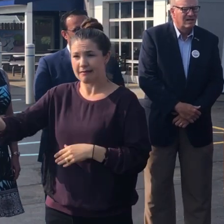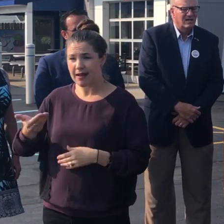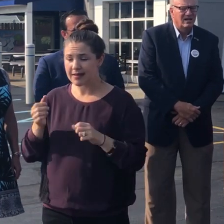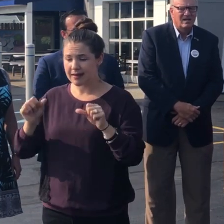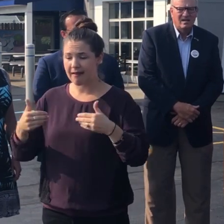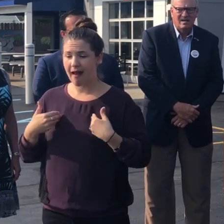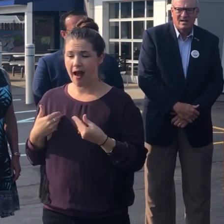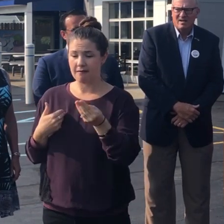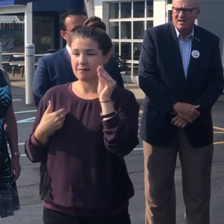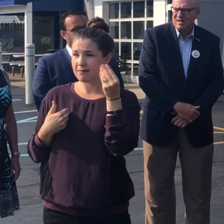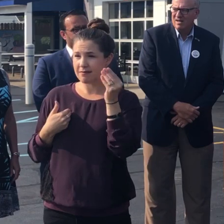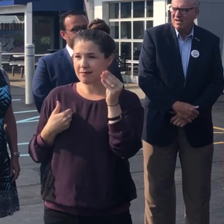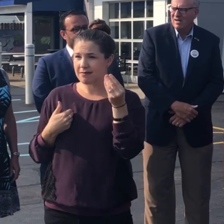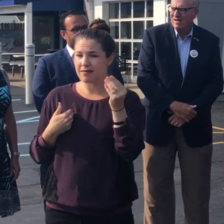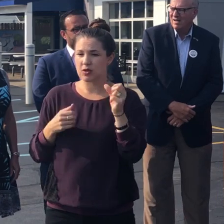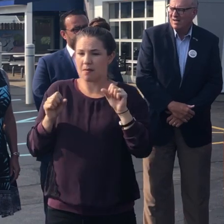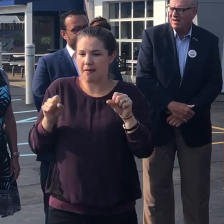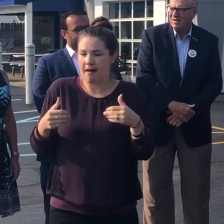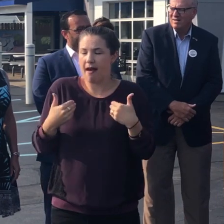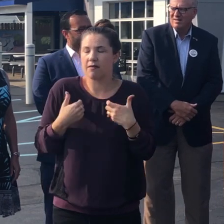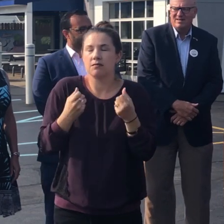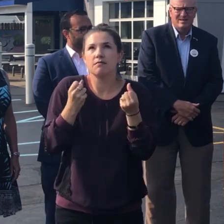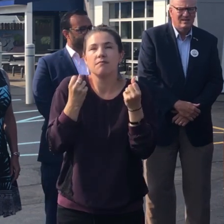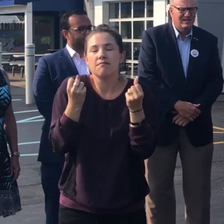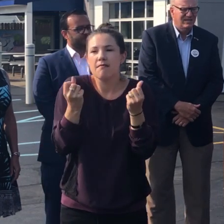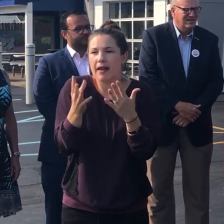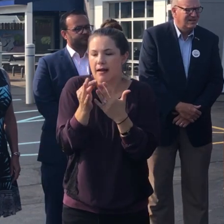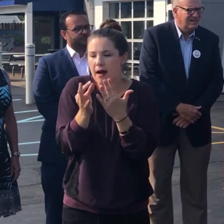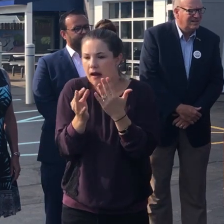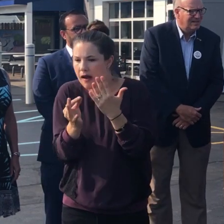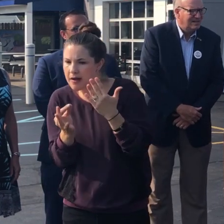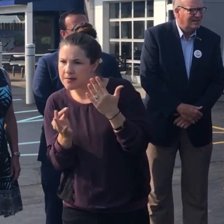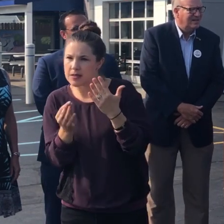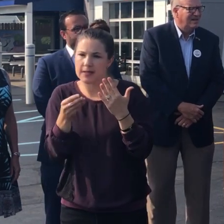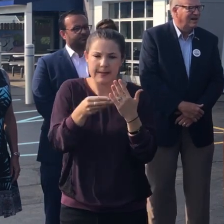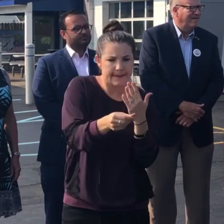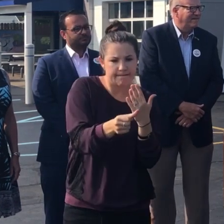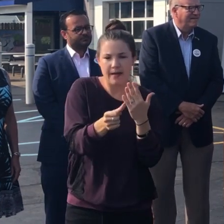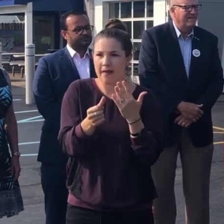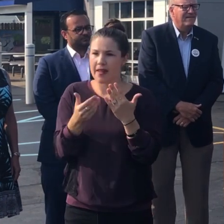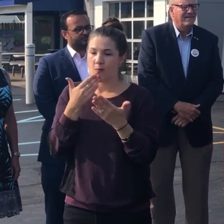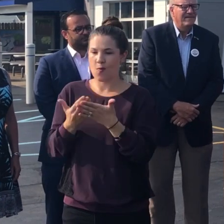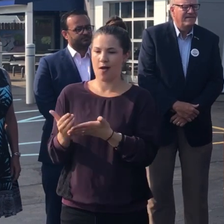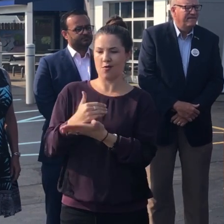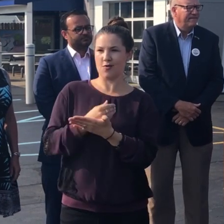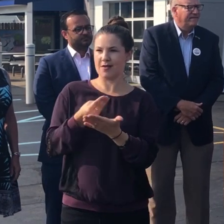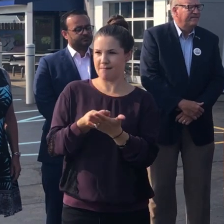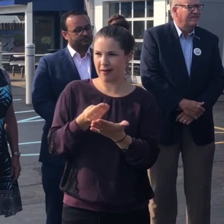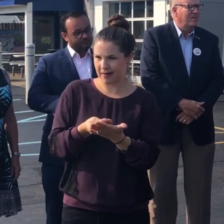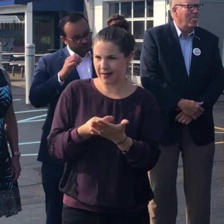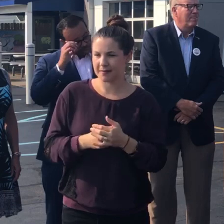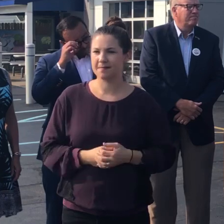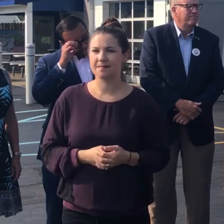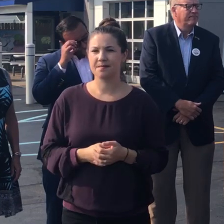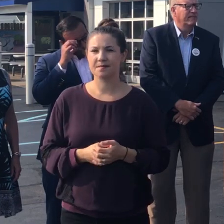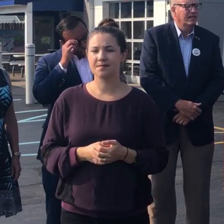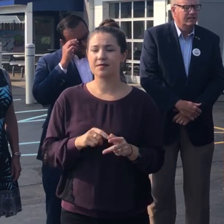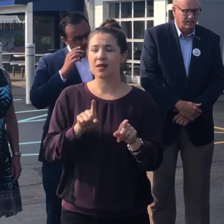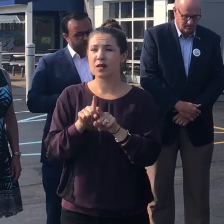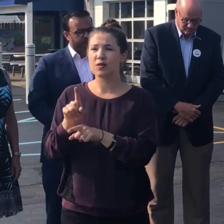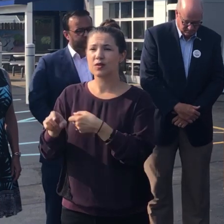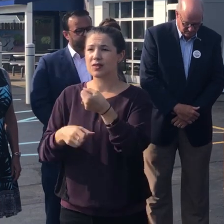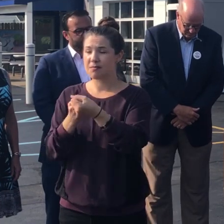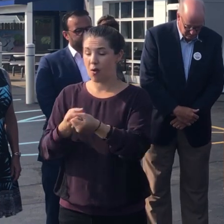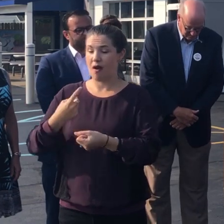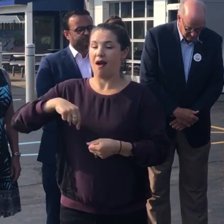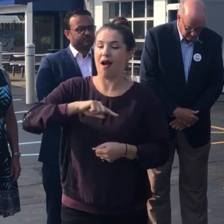of the reliability of having so many options to spend that well-earned money, and also to support us in the